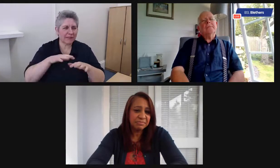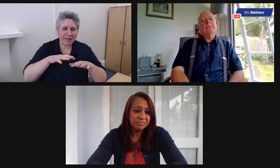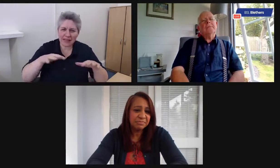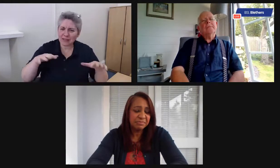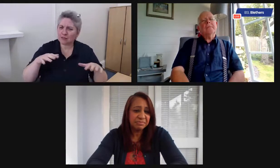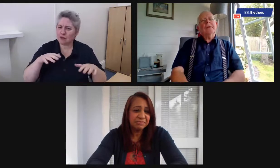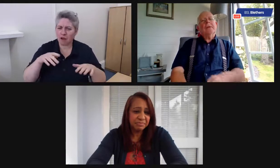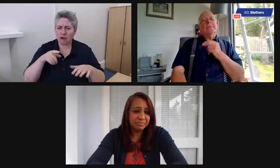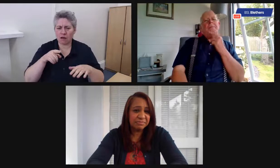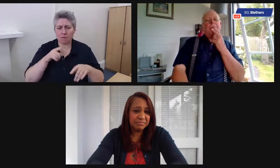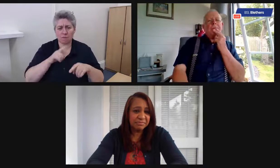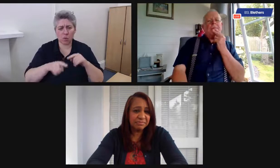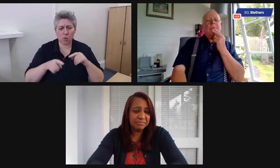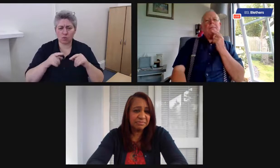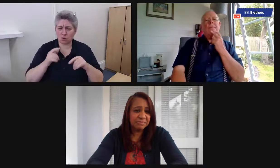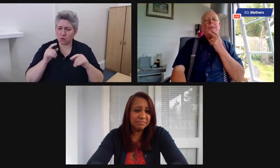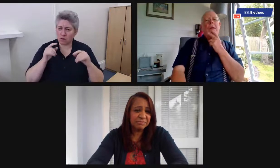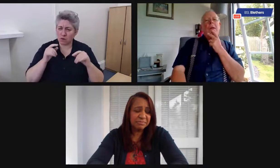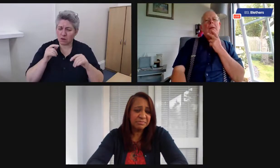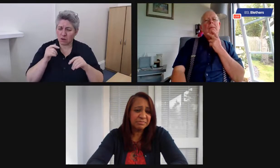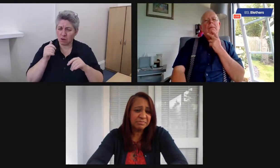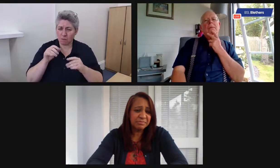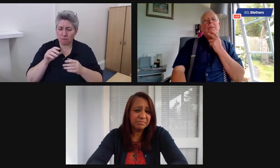Both of you see when you're out in nature,